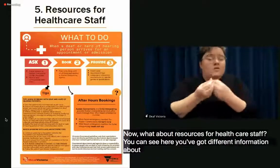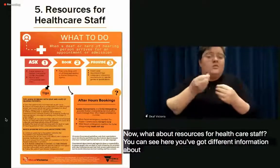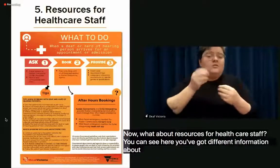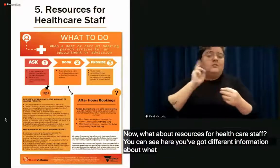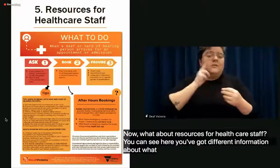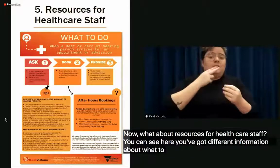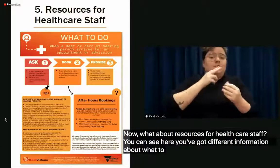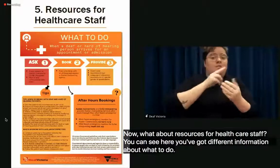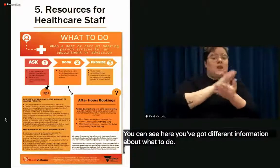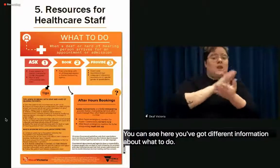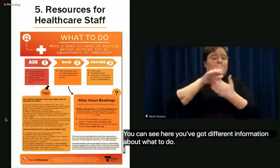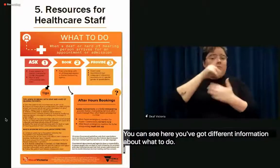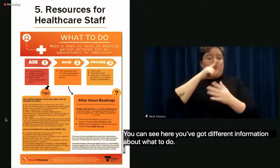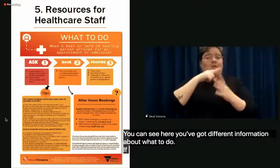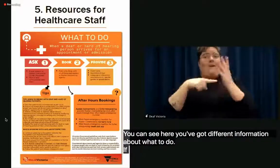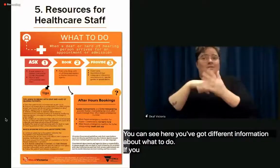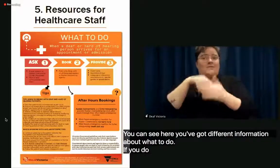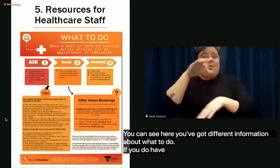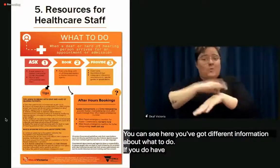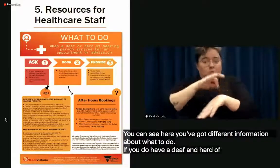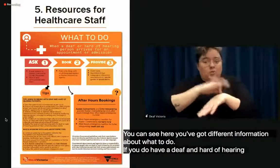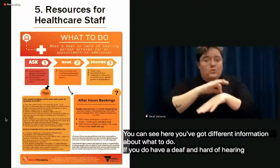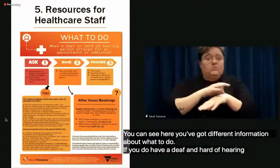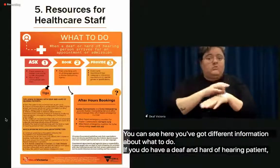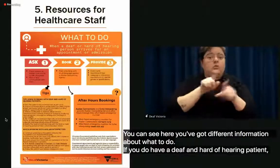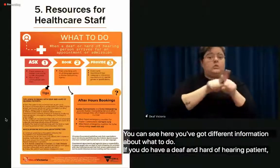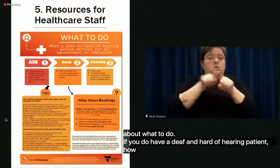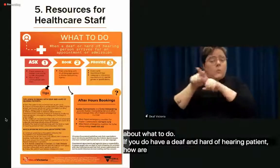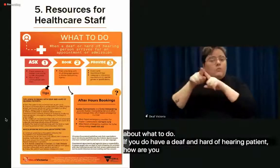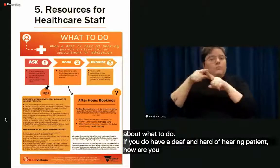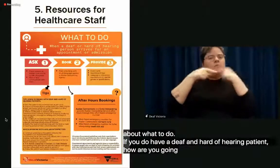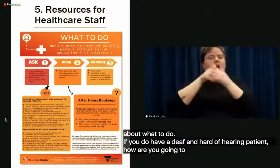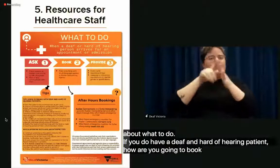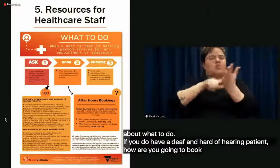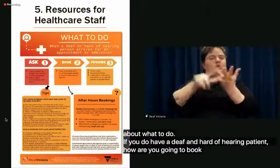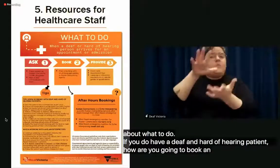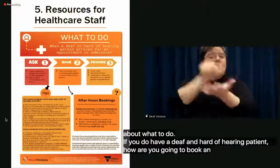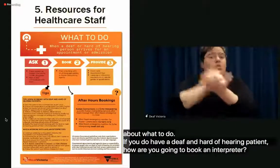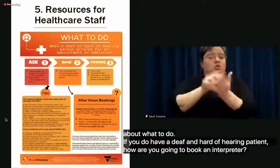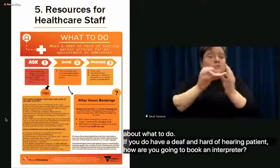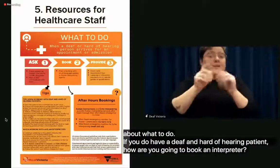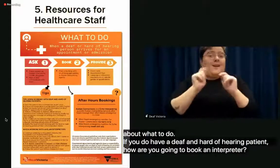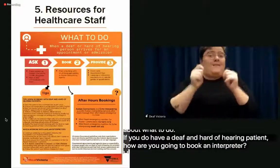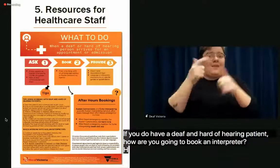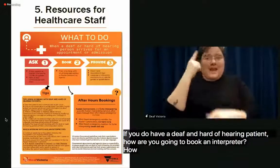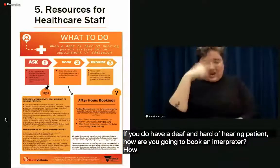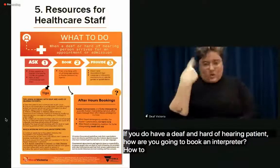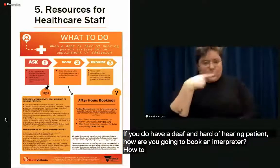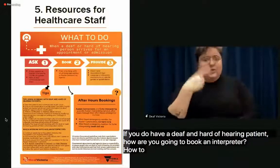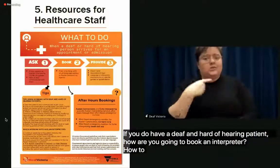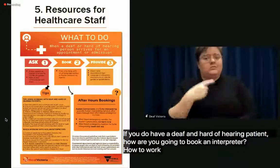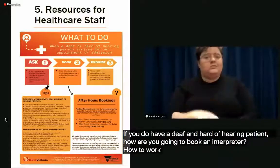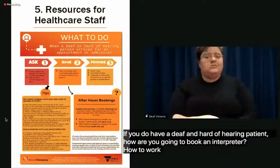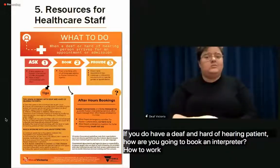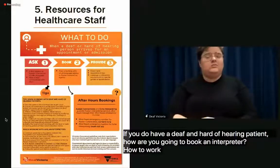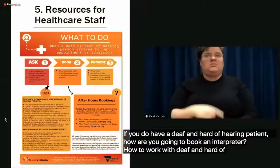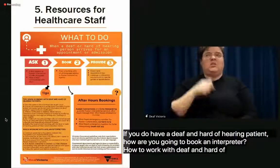book an interpreter? How to work with deaf and hard of hearing people in the hospital? Also information about how to book an interpreter